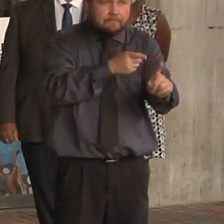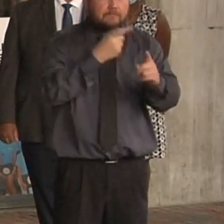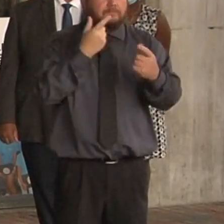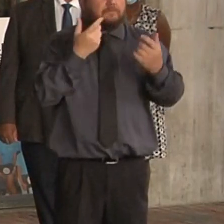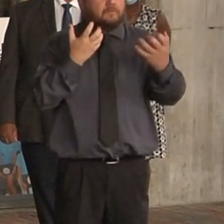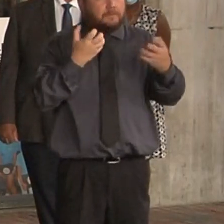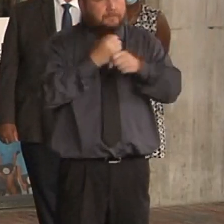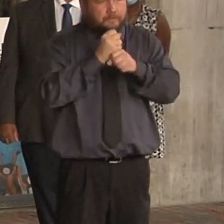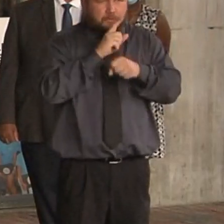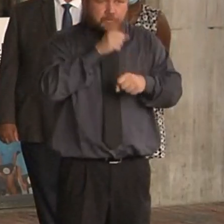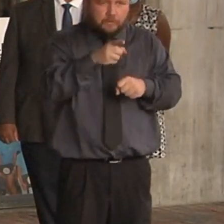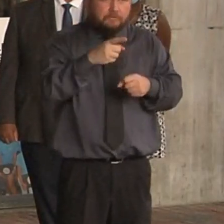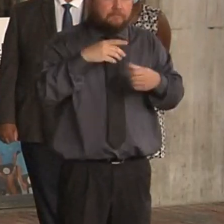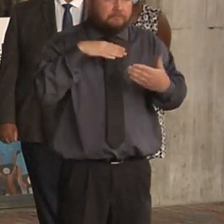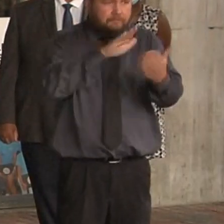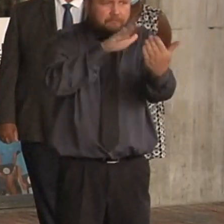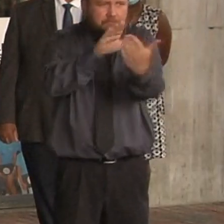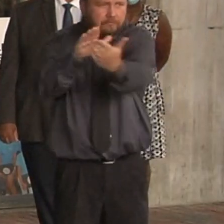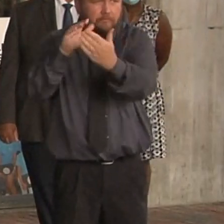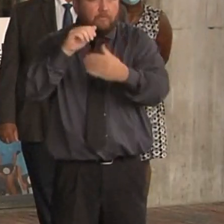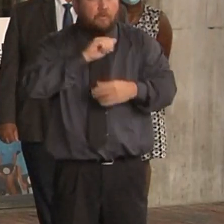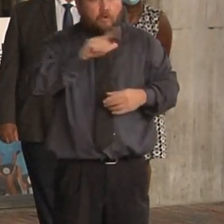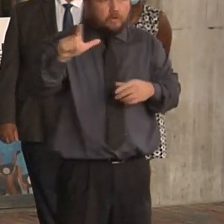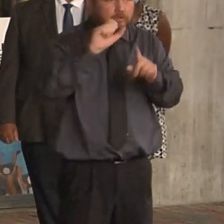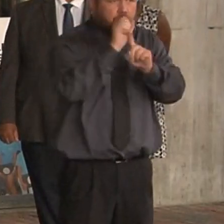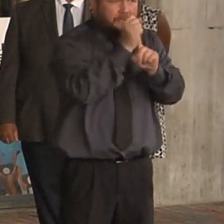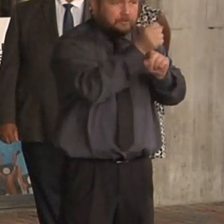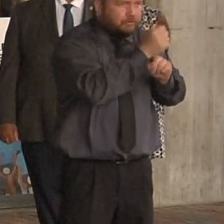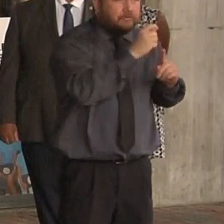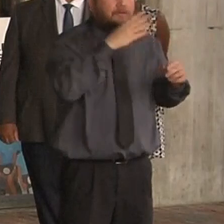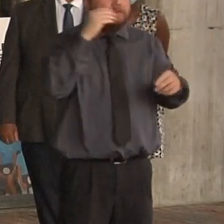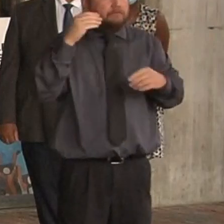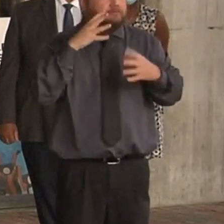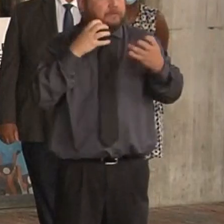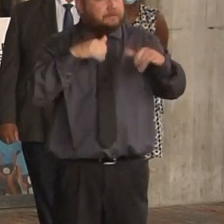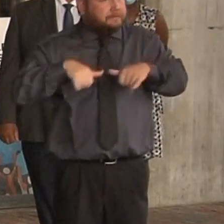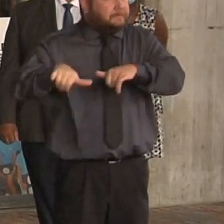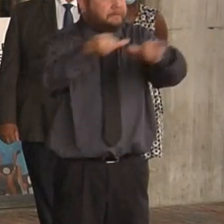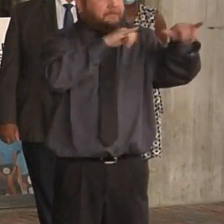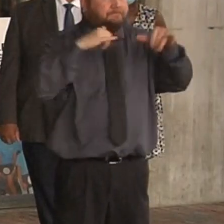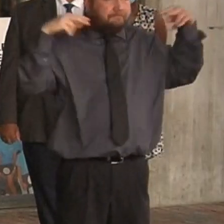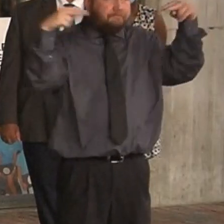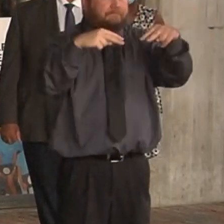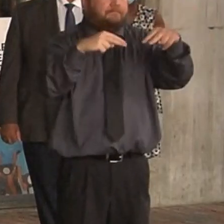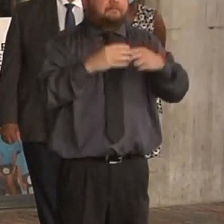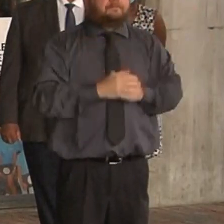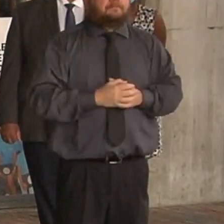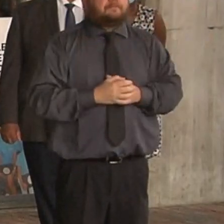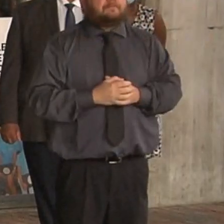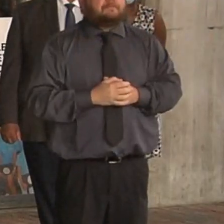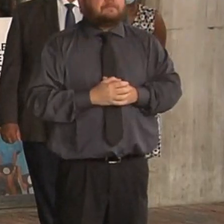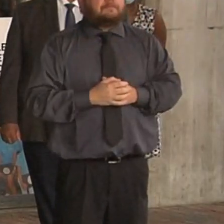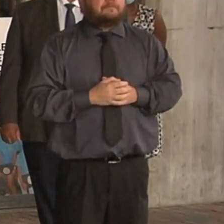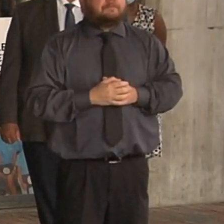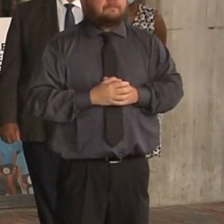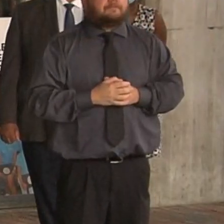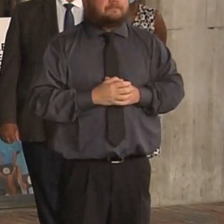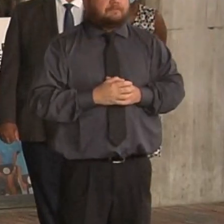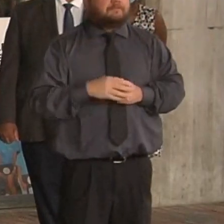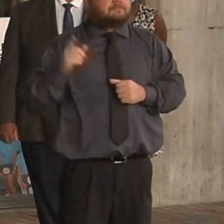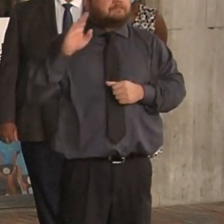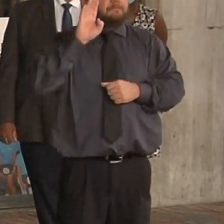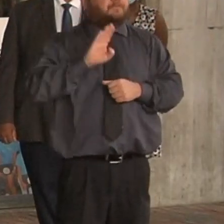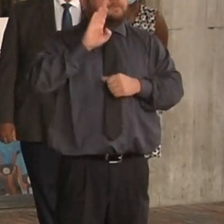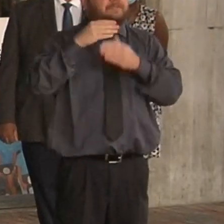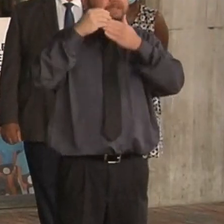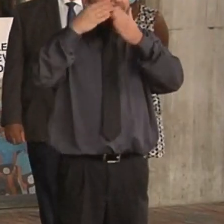move forward in equity, and Boston is going to lead, inspired by the best aspects of our history and guided by the